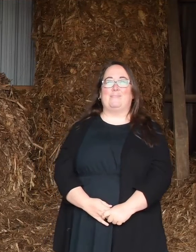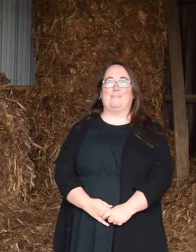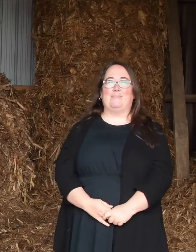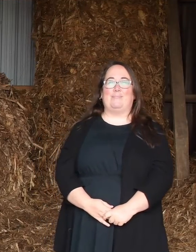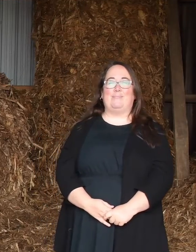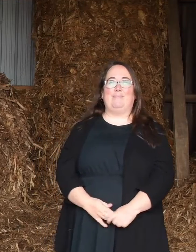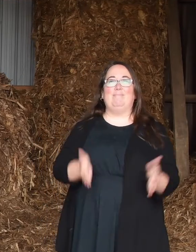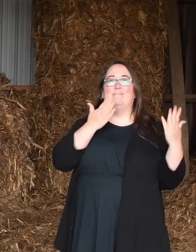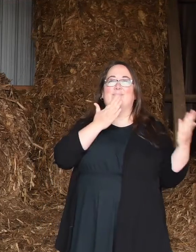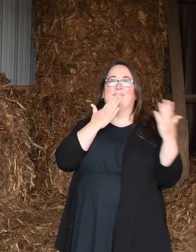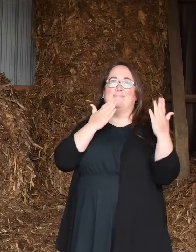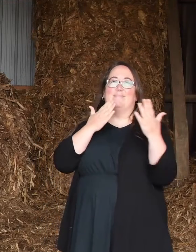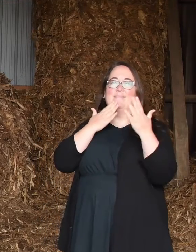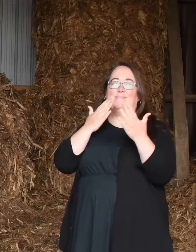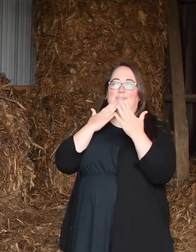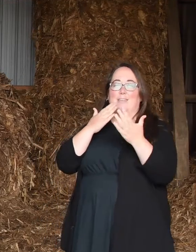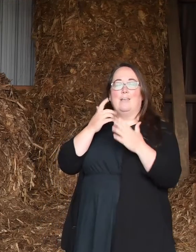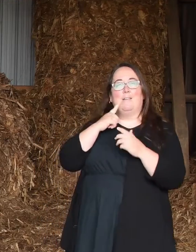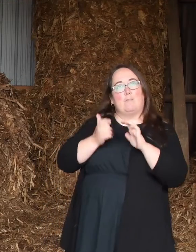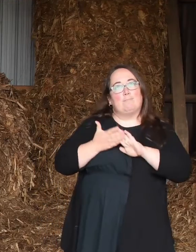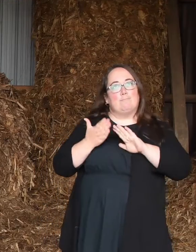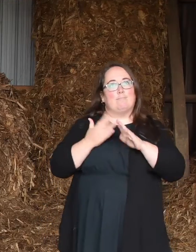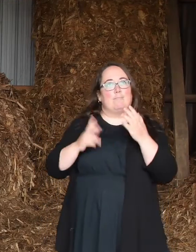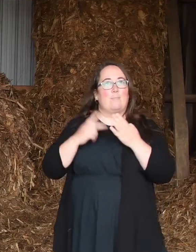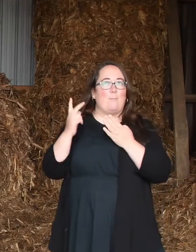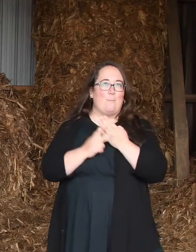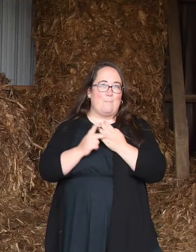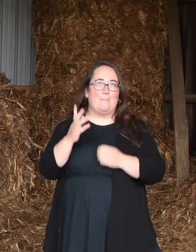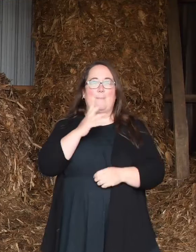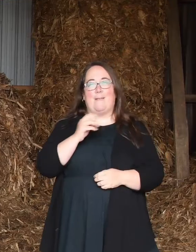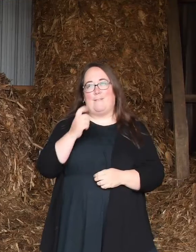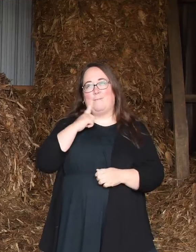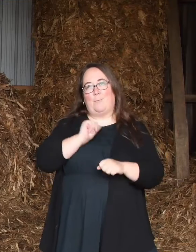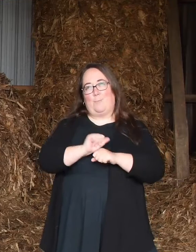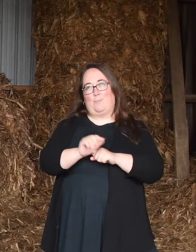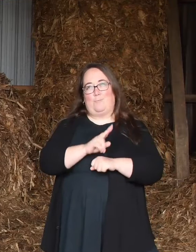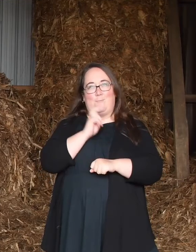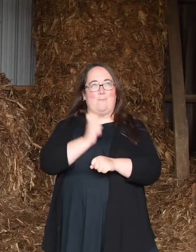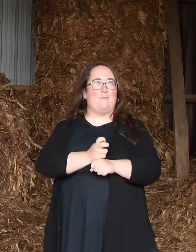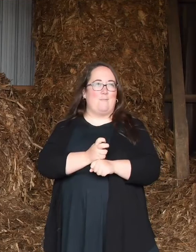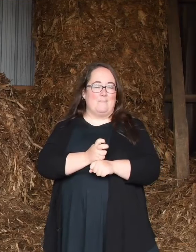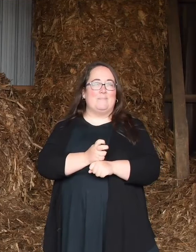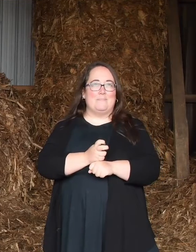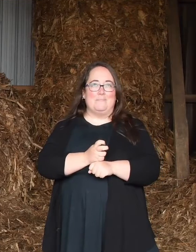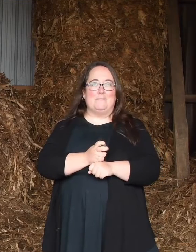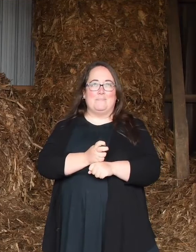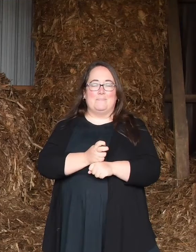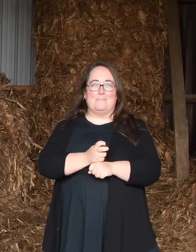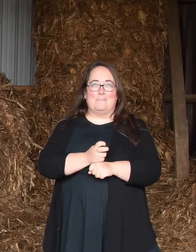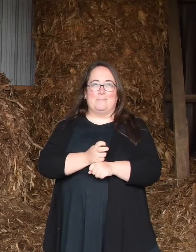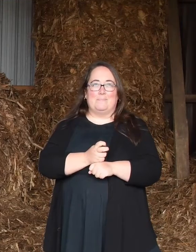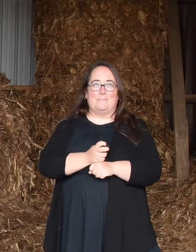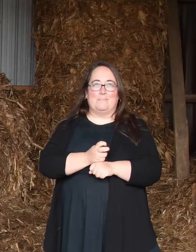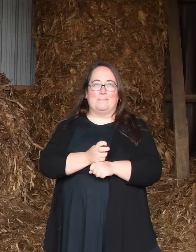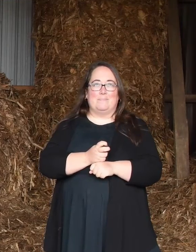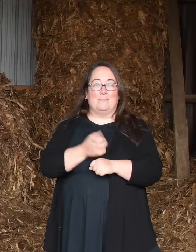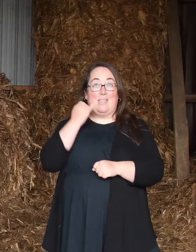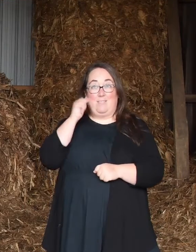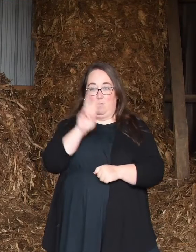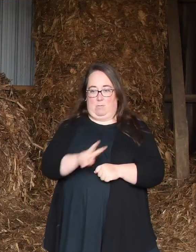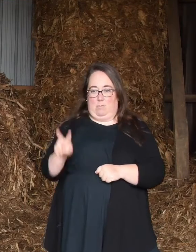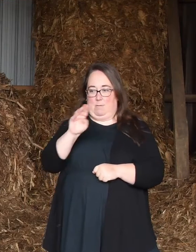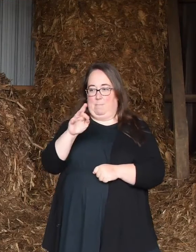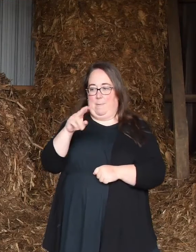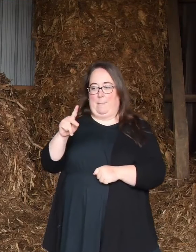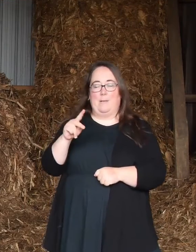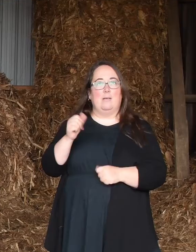So just thank you guys for keeping this program going and for working so hard to get this. If you looked at a map, this